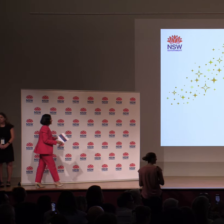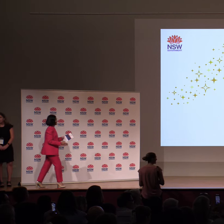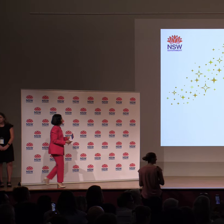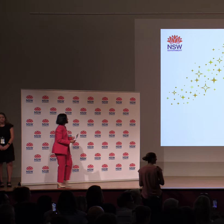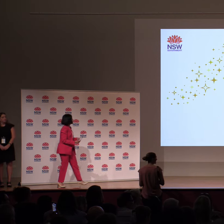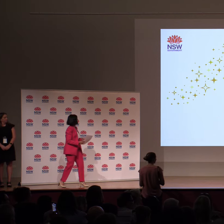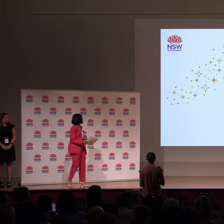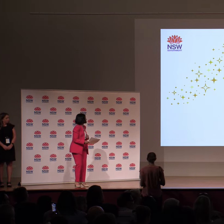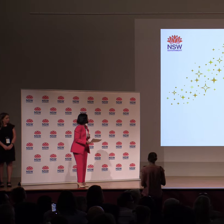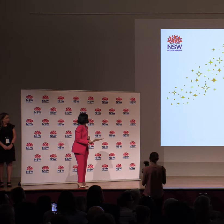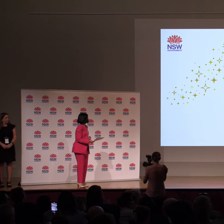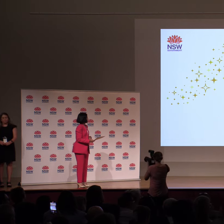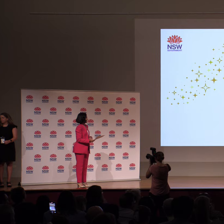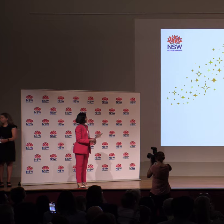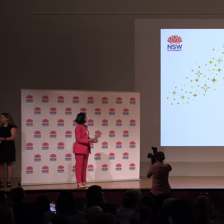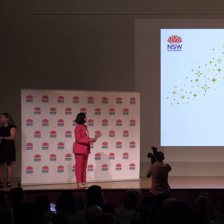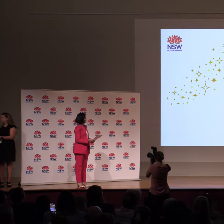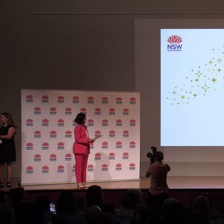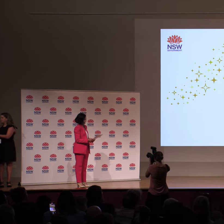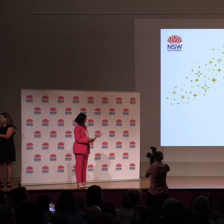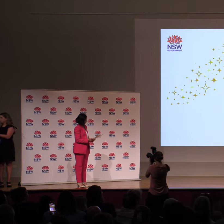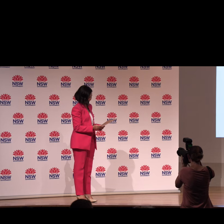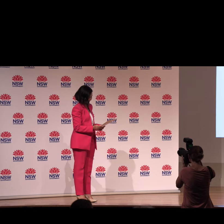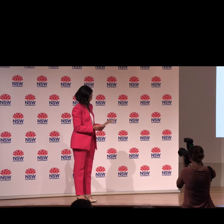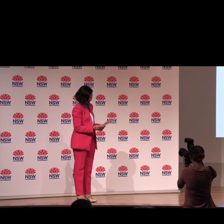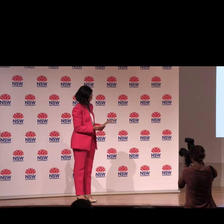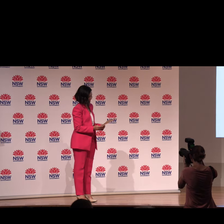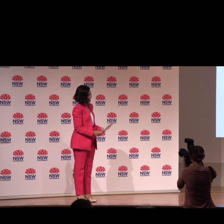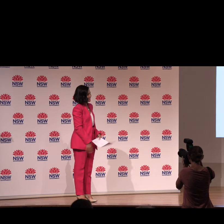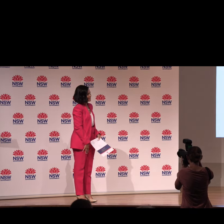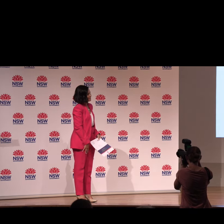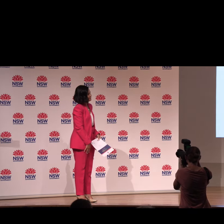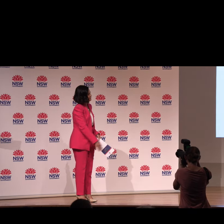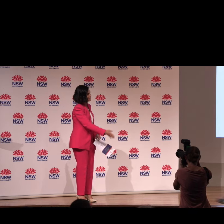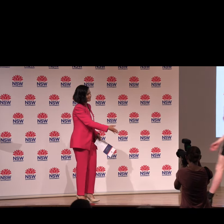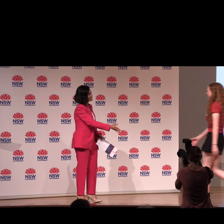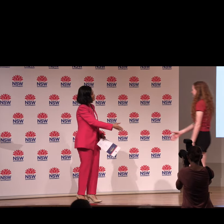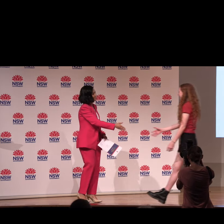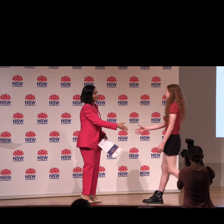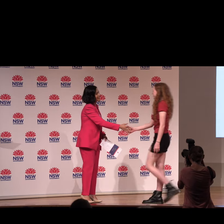Girls High School.